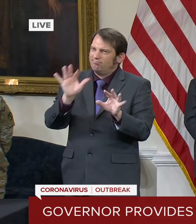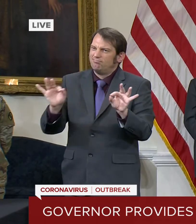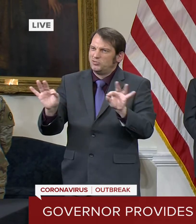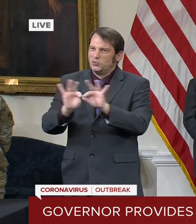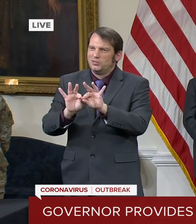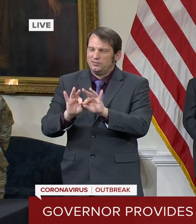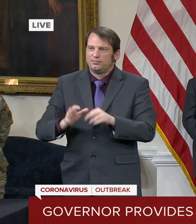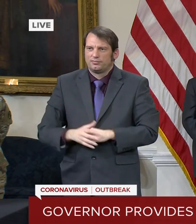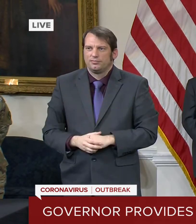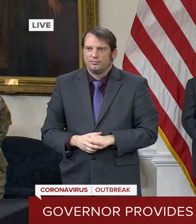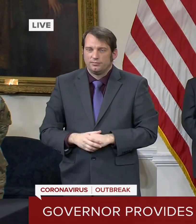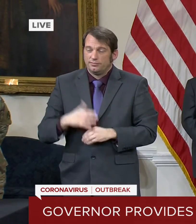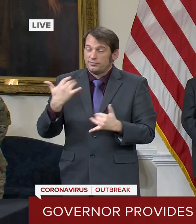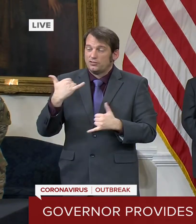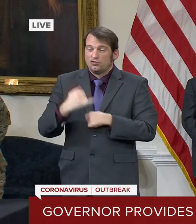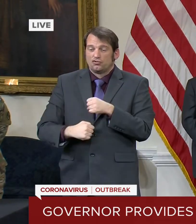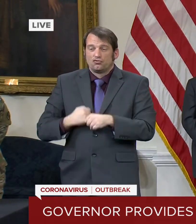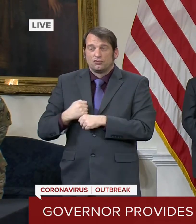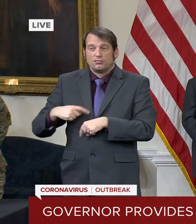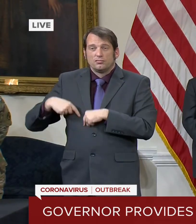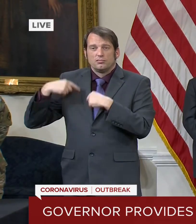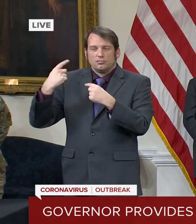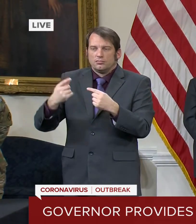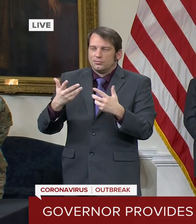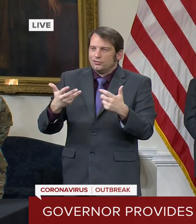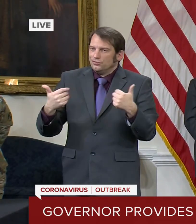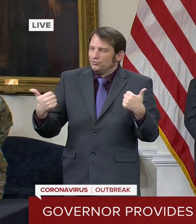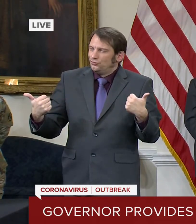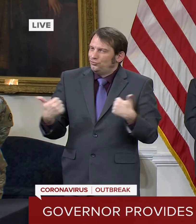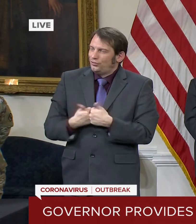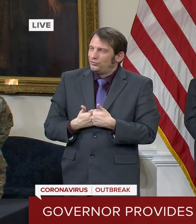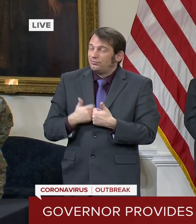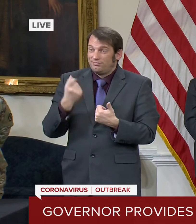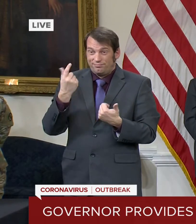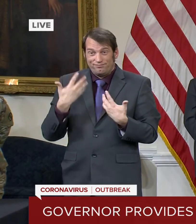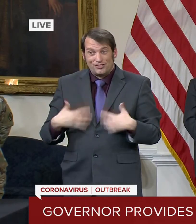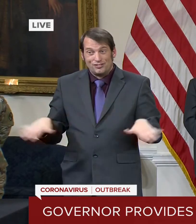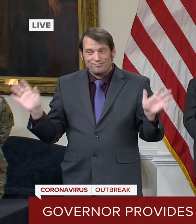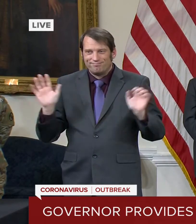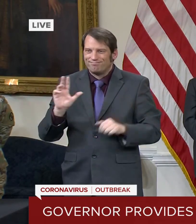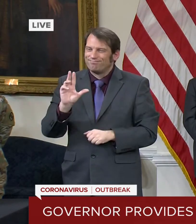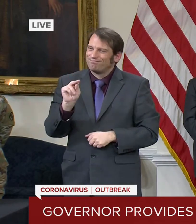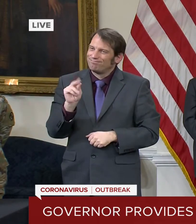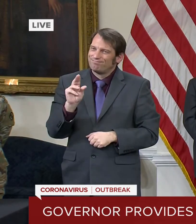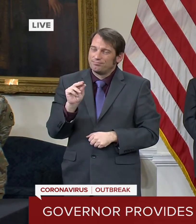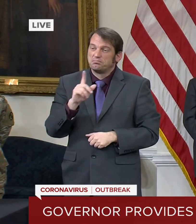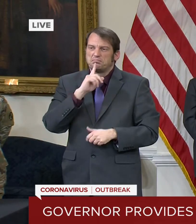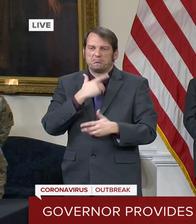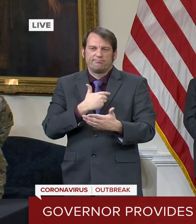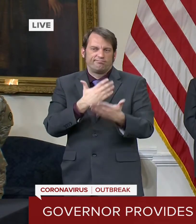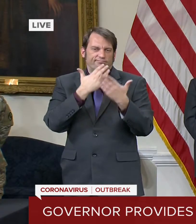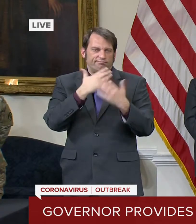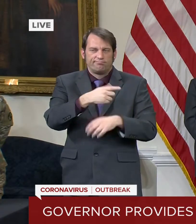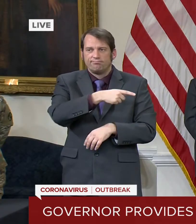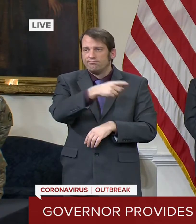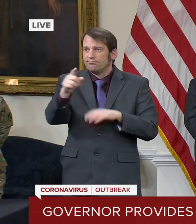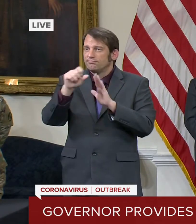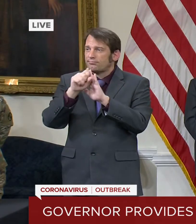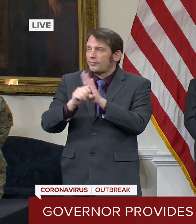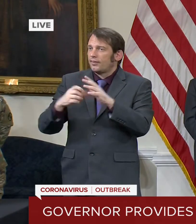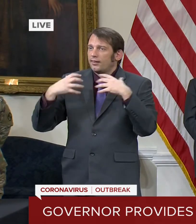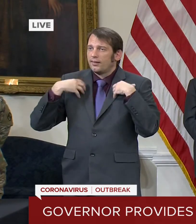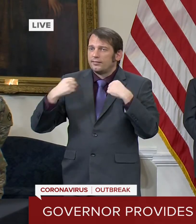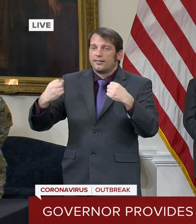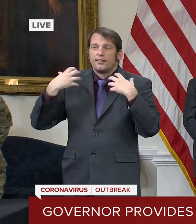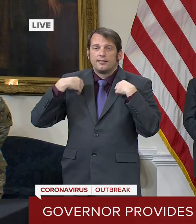year, and the challenge isn't over. I'd like to pause and thank our state's healthcare and essential workers who